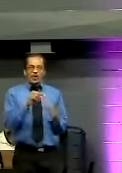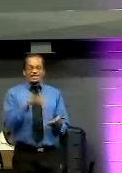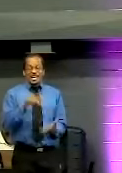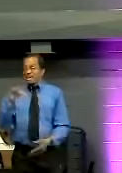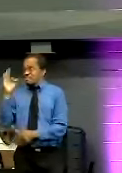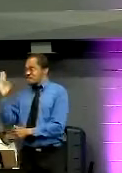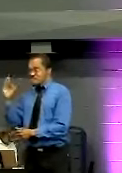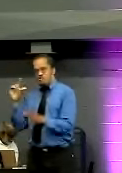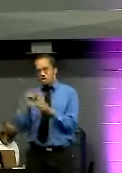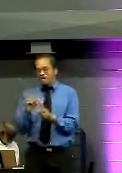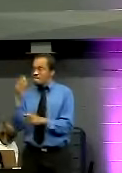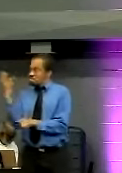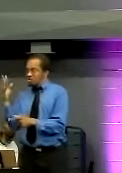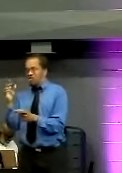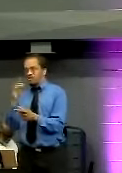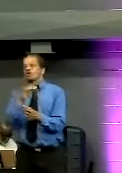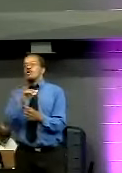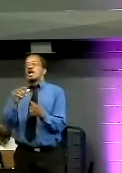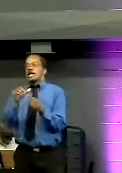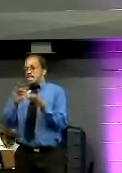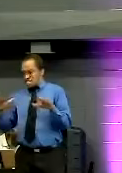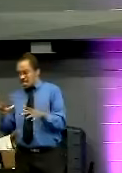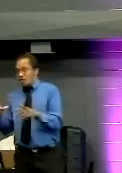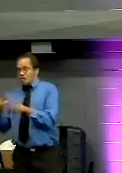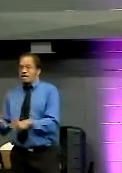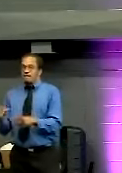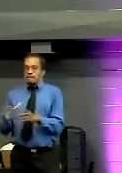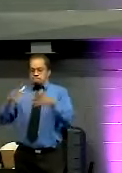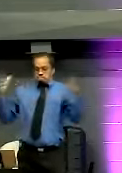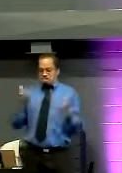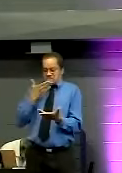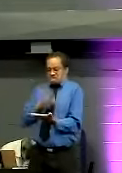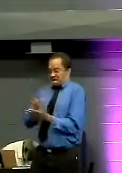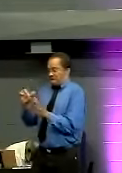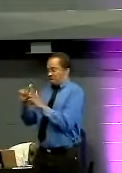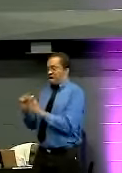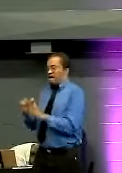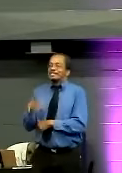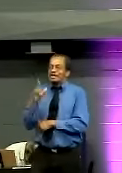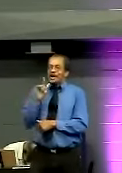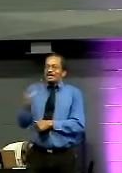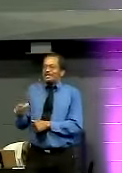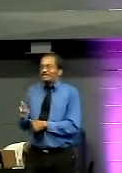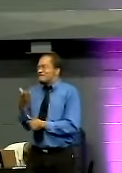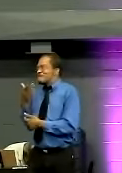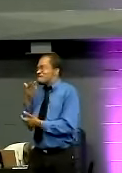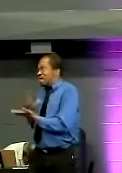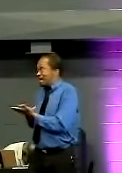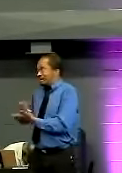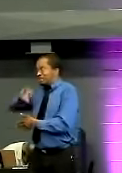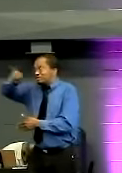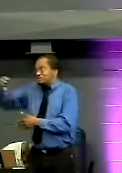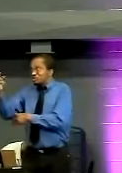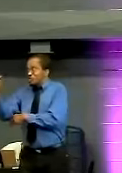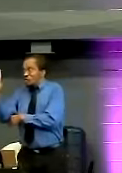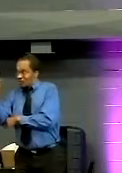this four-letter F word that oftentimes we say is the big bad word, that's your joker. That's your big joker. When you pull out the F